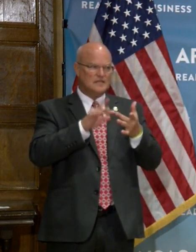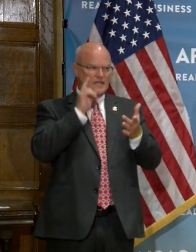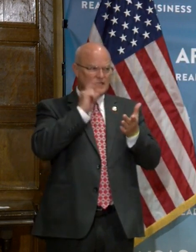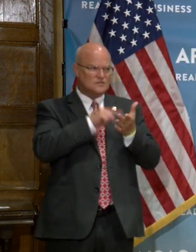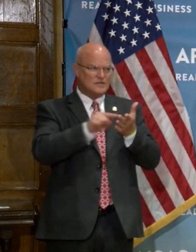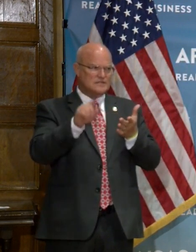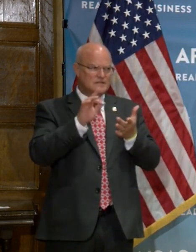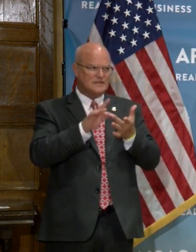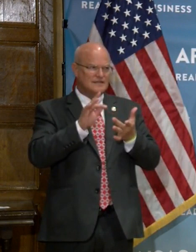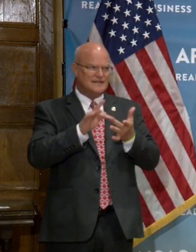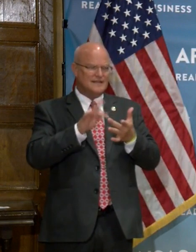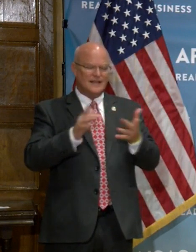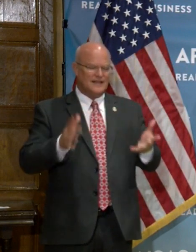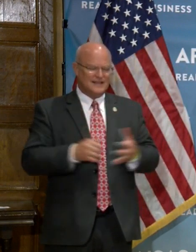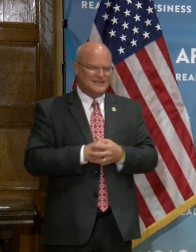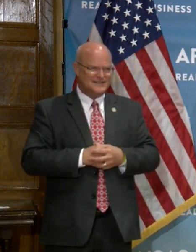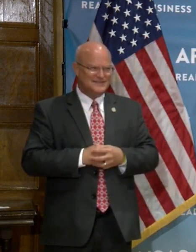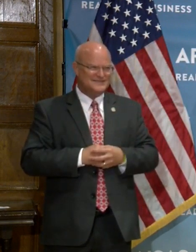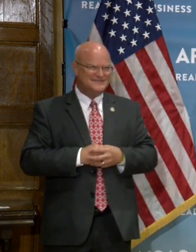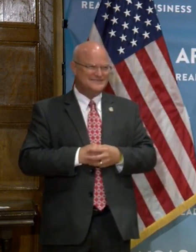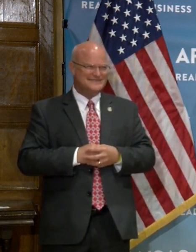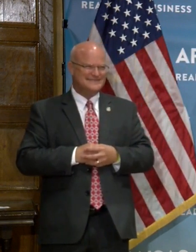contact.